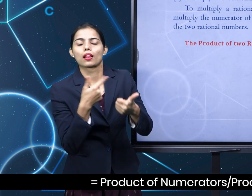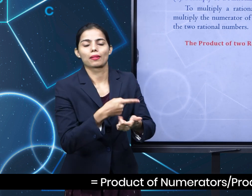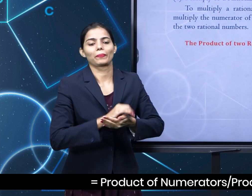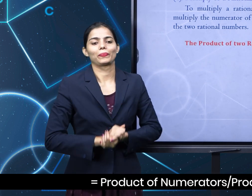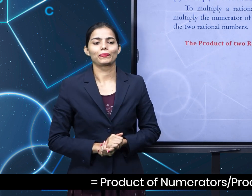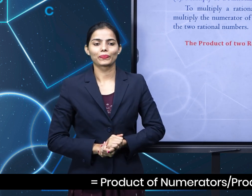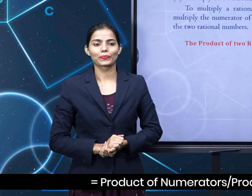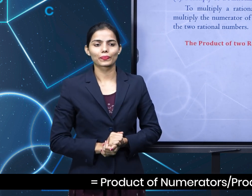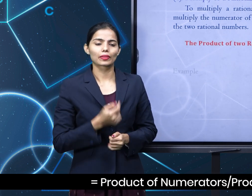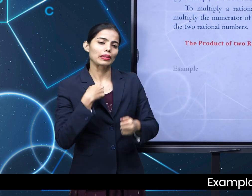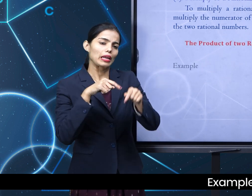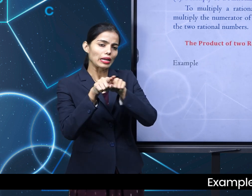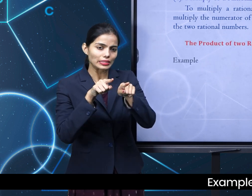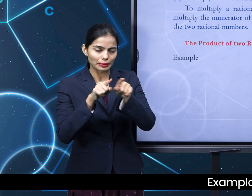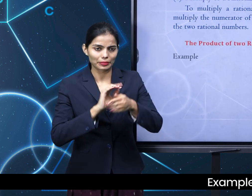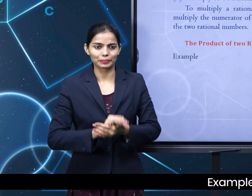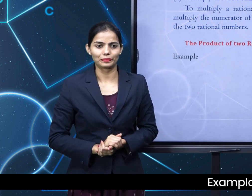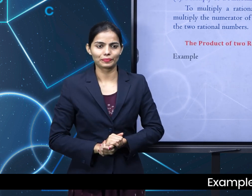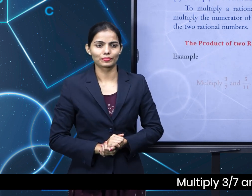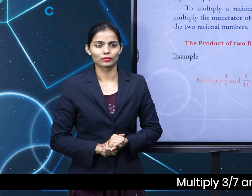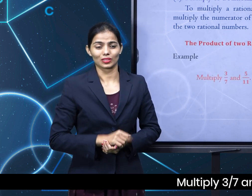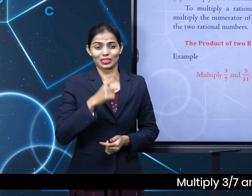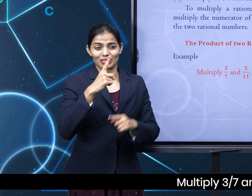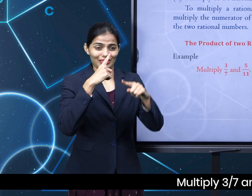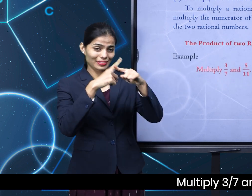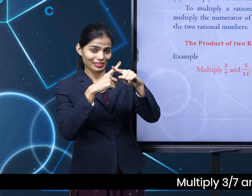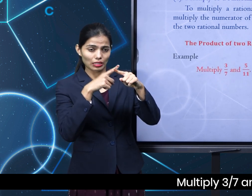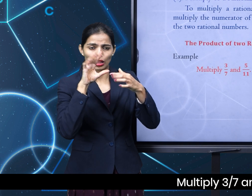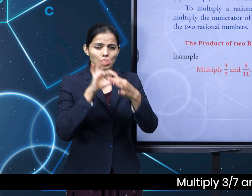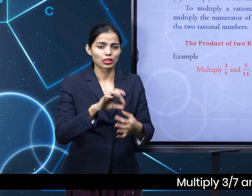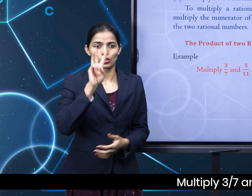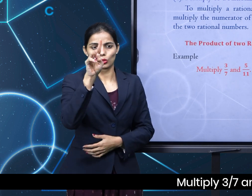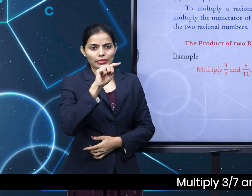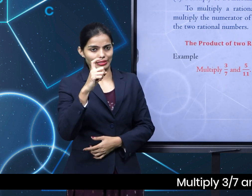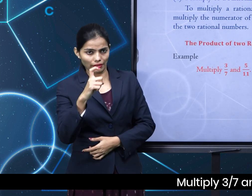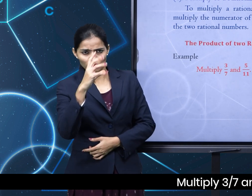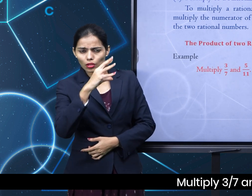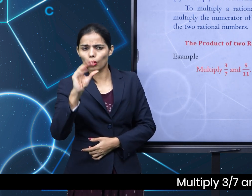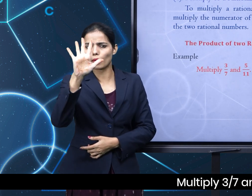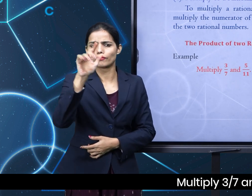denominators. Example: multiply 3 by 7 and 5 by 11.